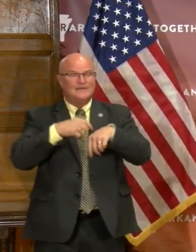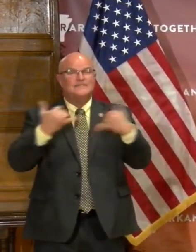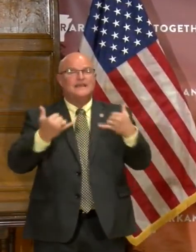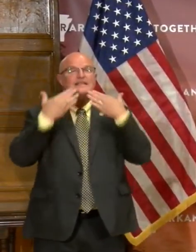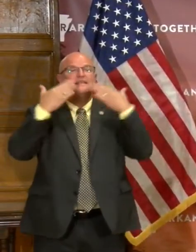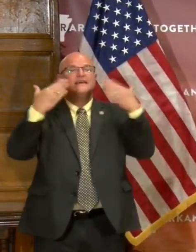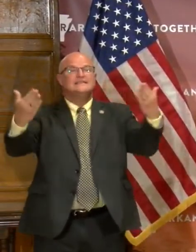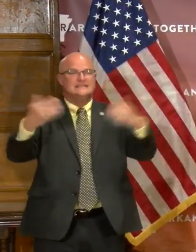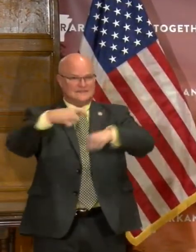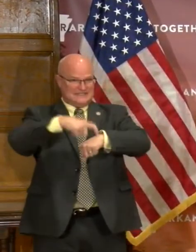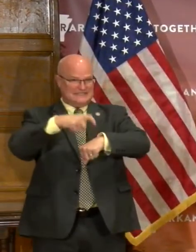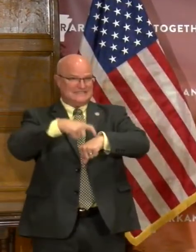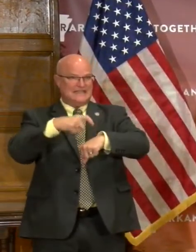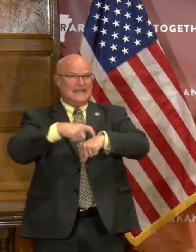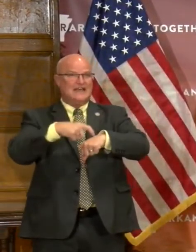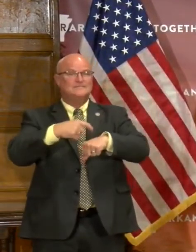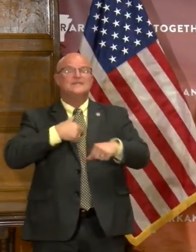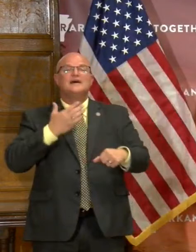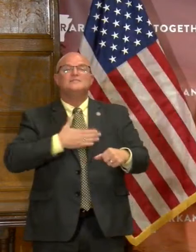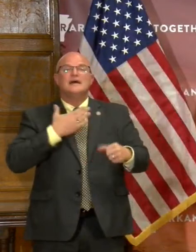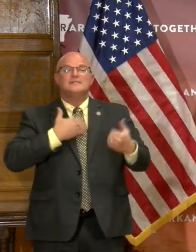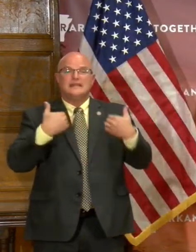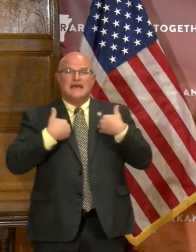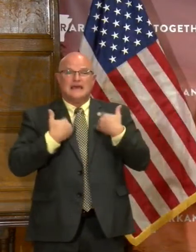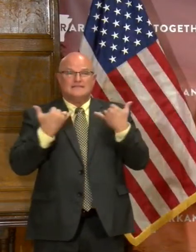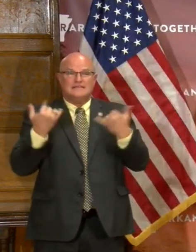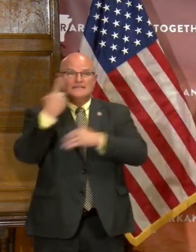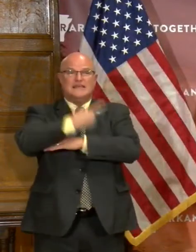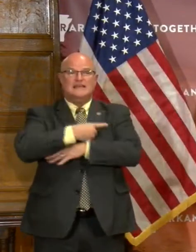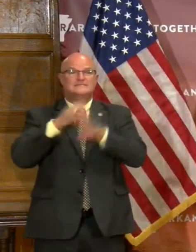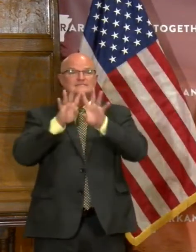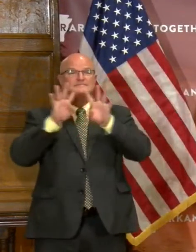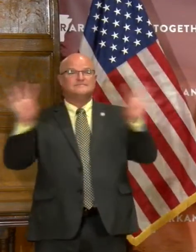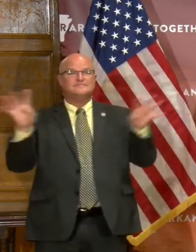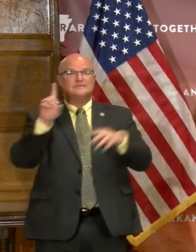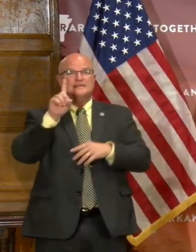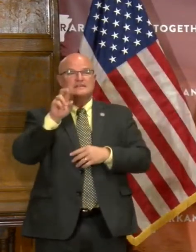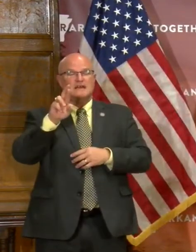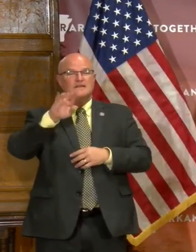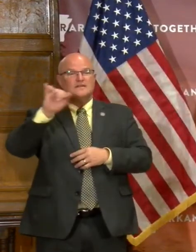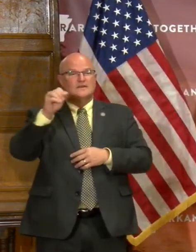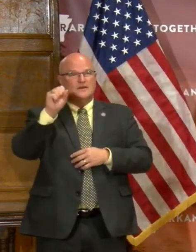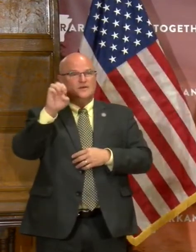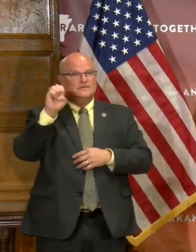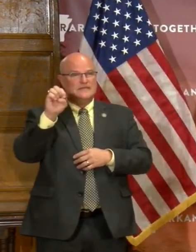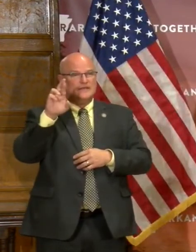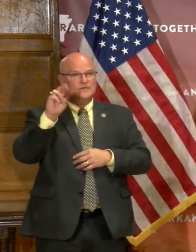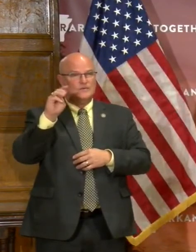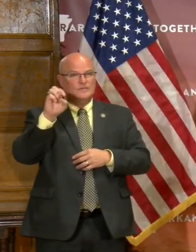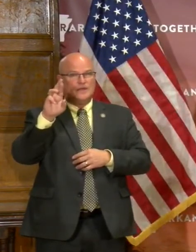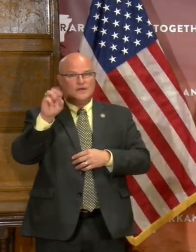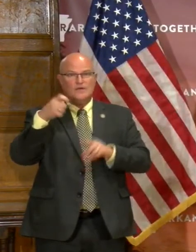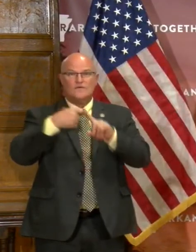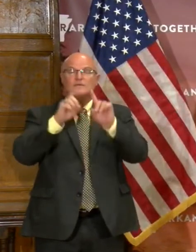season. I'm glad to be joined today by Dr. Jose Romero of the Department of